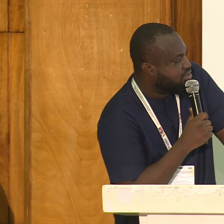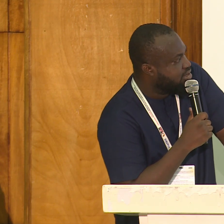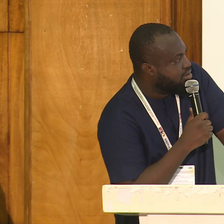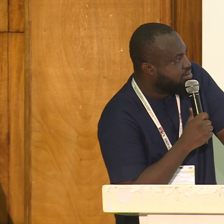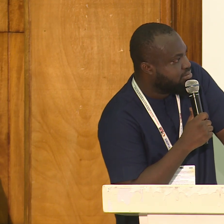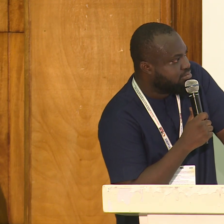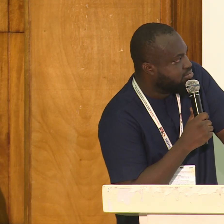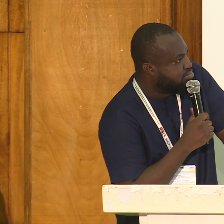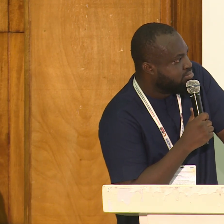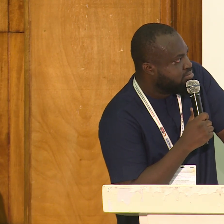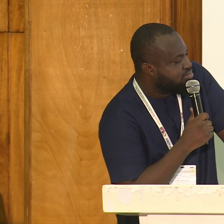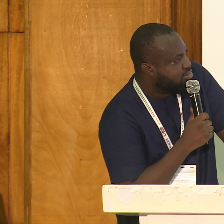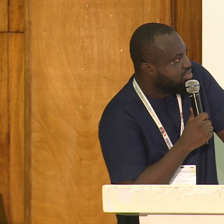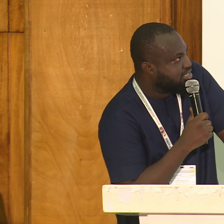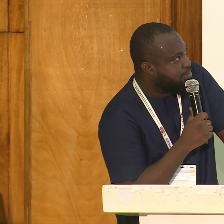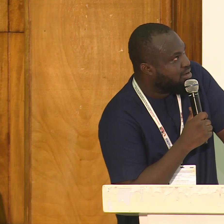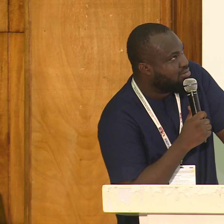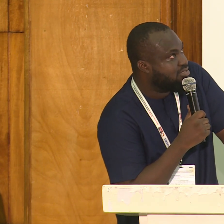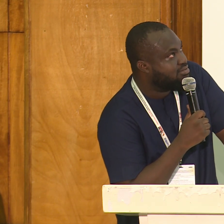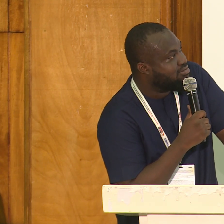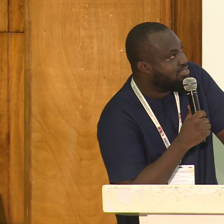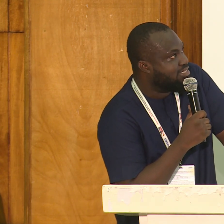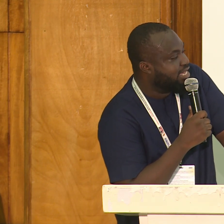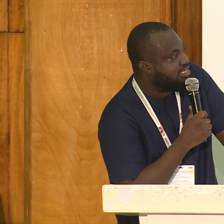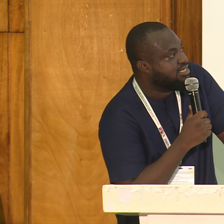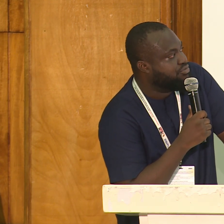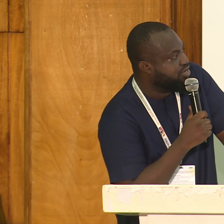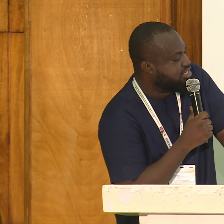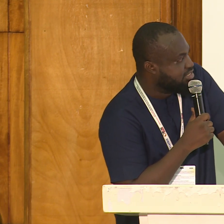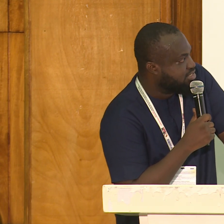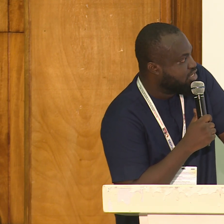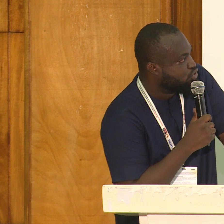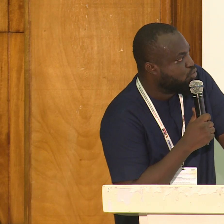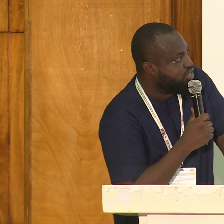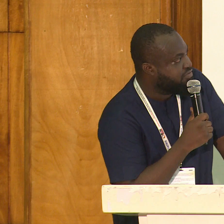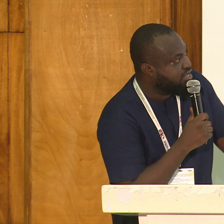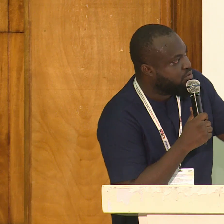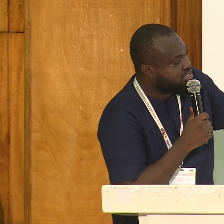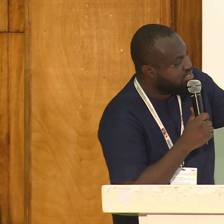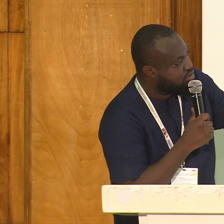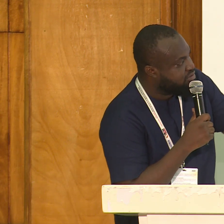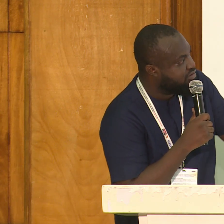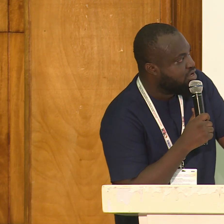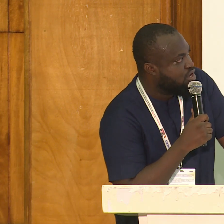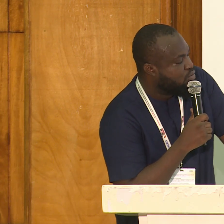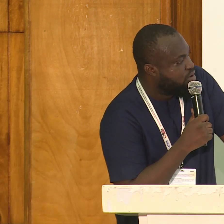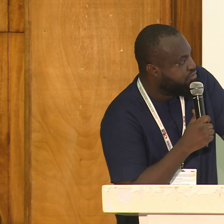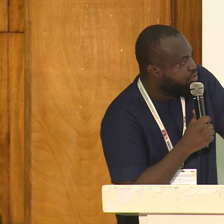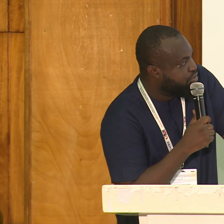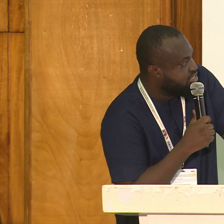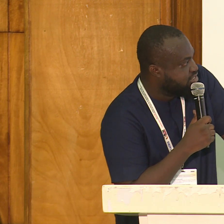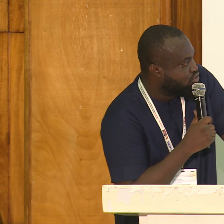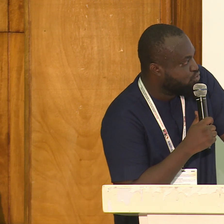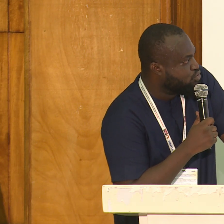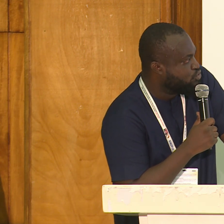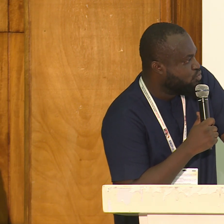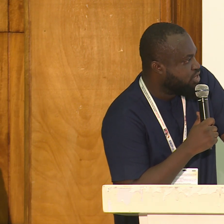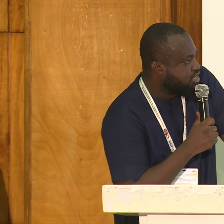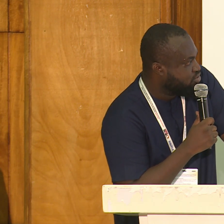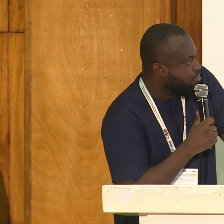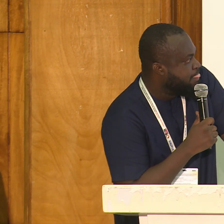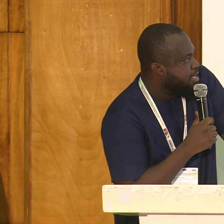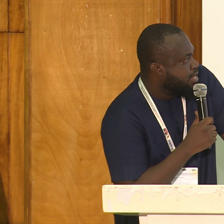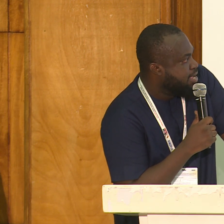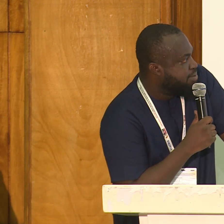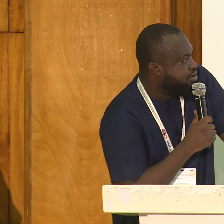about, just about 13 regions. So definitely Western North, one of the regions to look